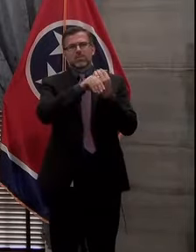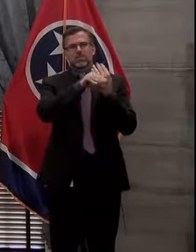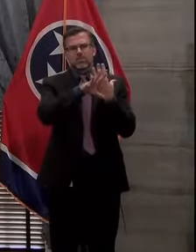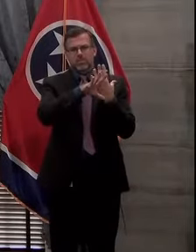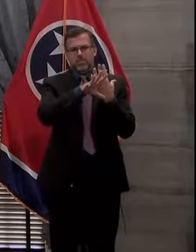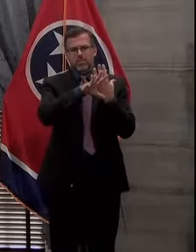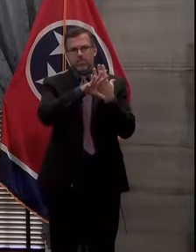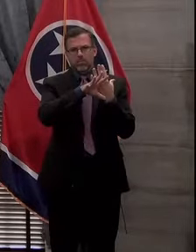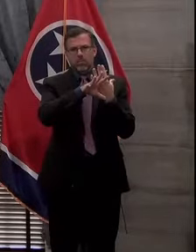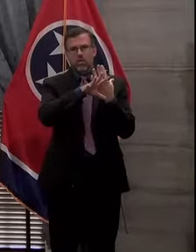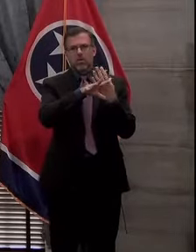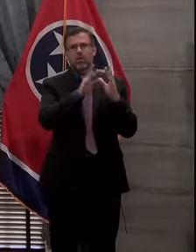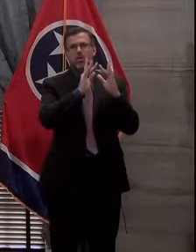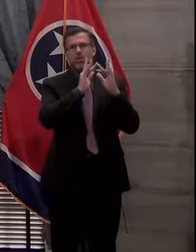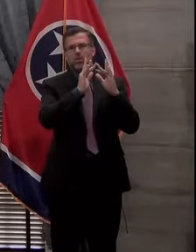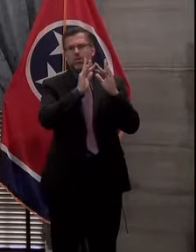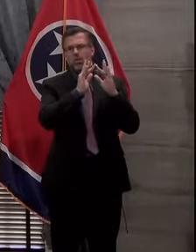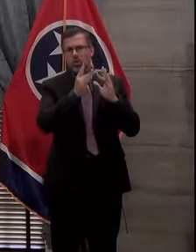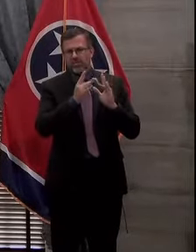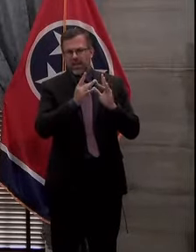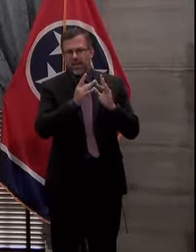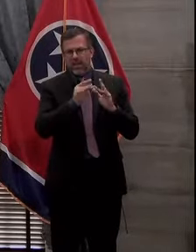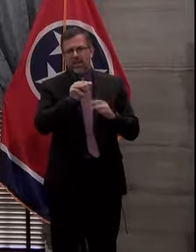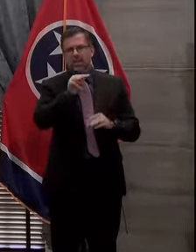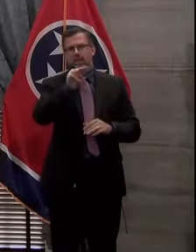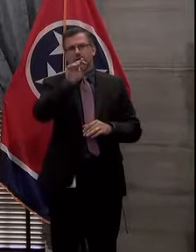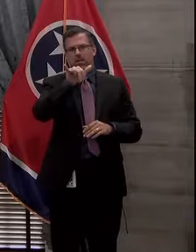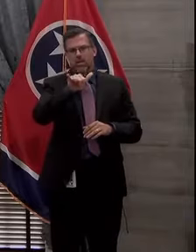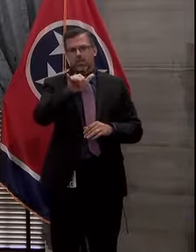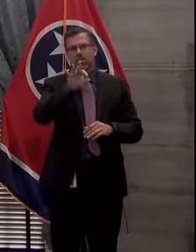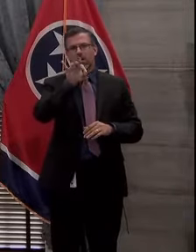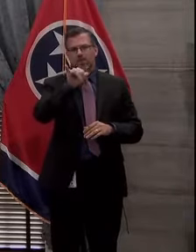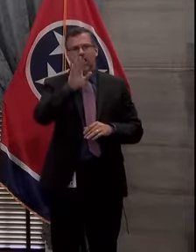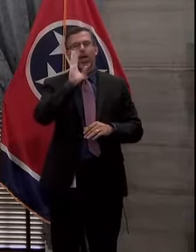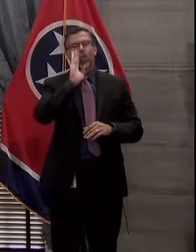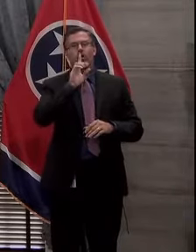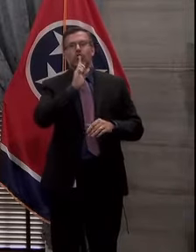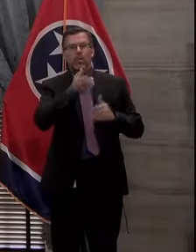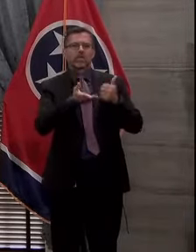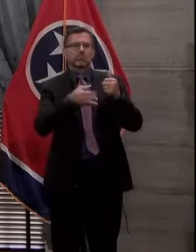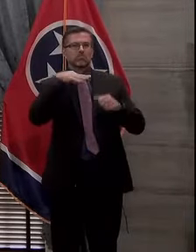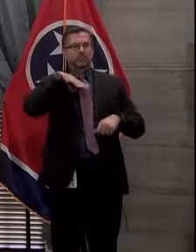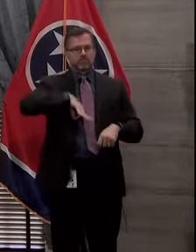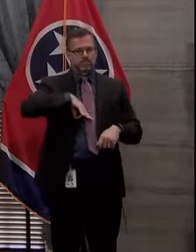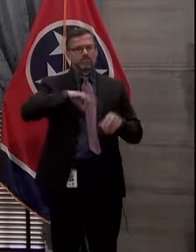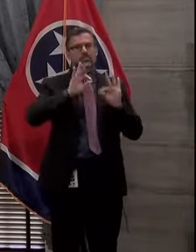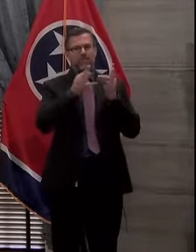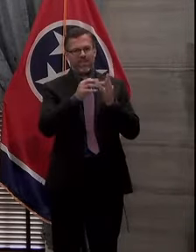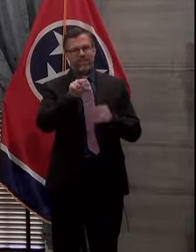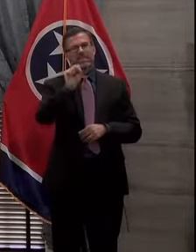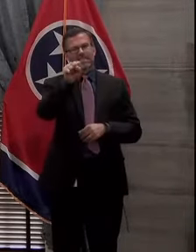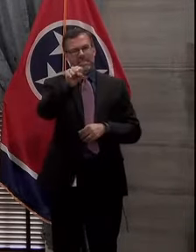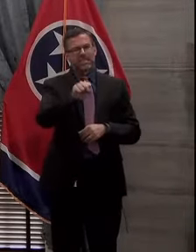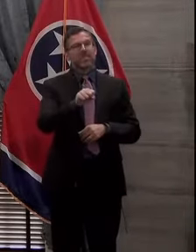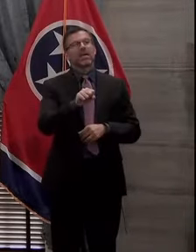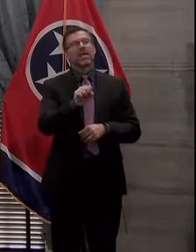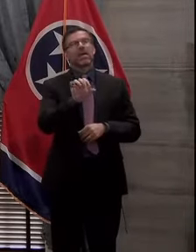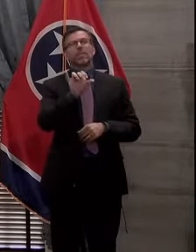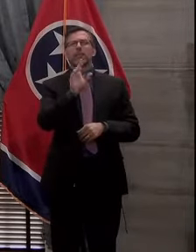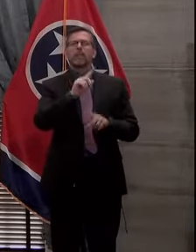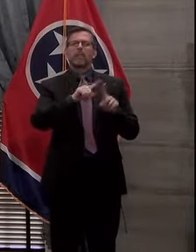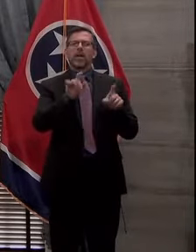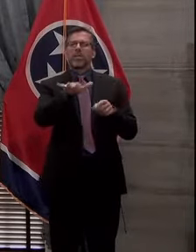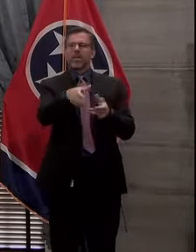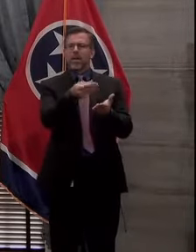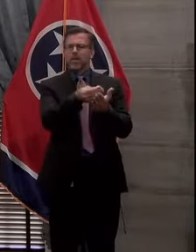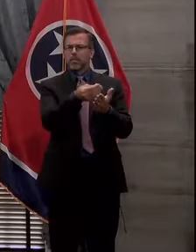and the Wi-Fis are going to be really useful for families. But with those funds, there's a lot of